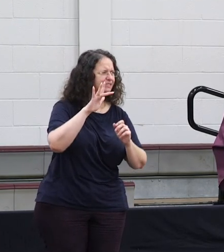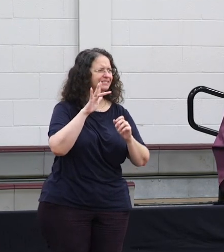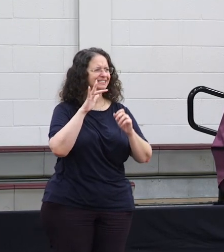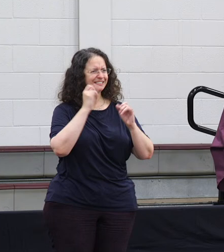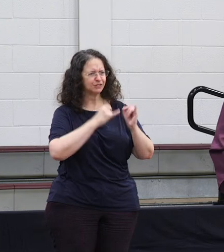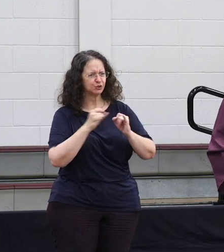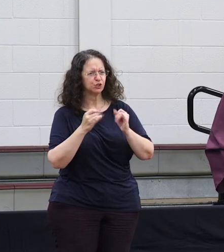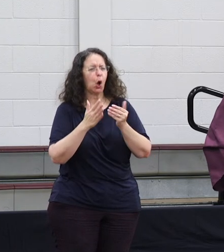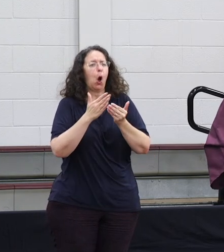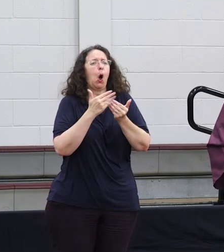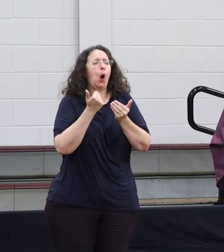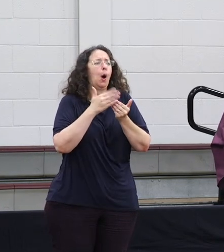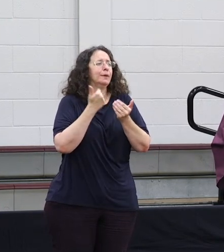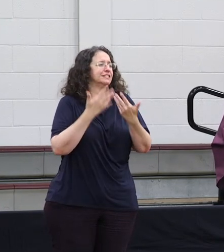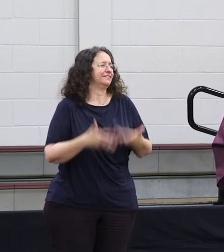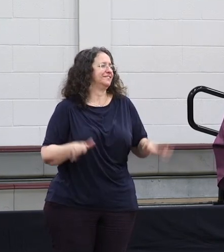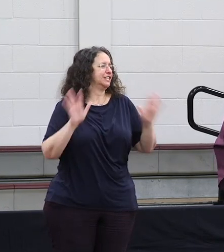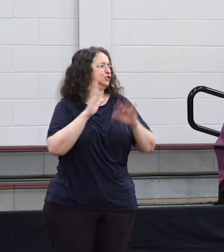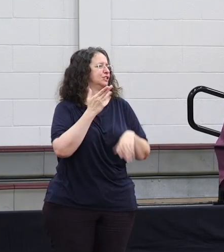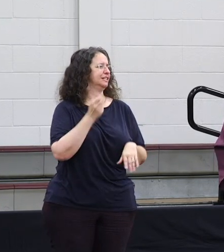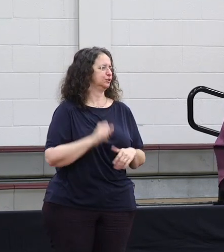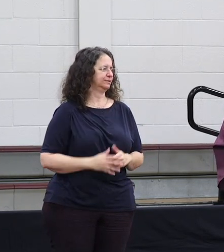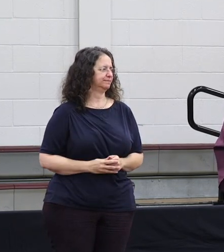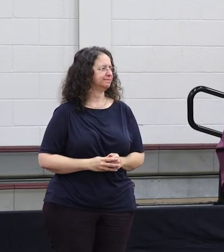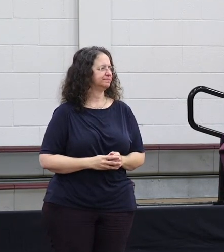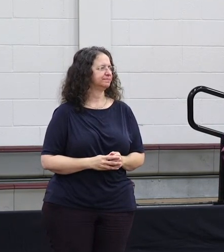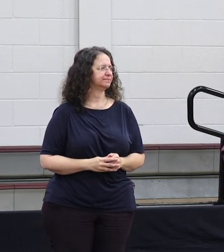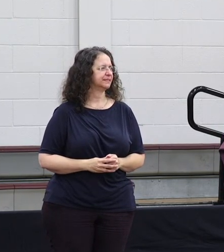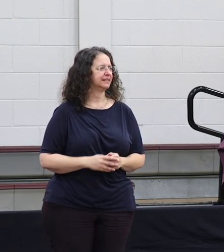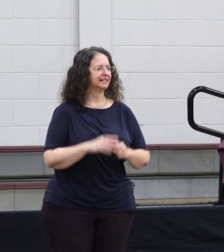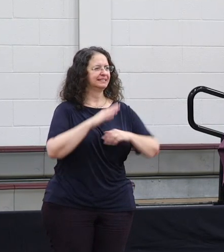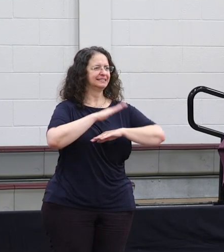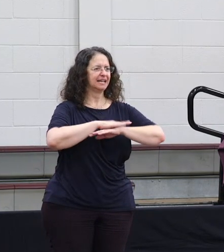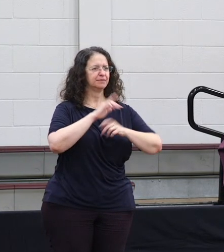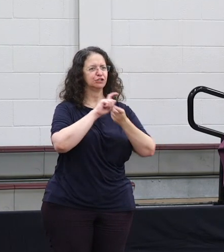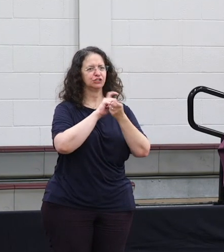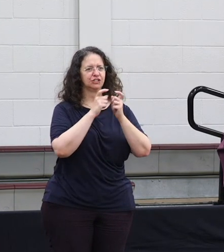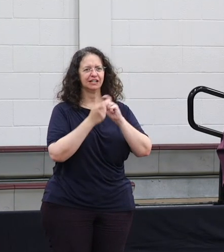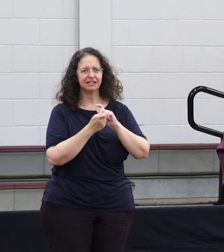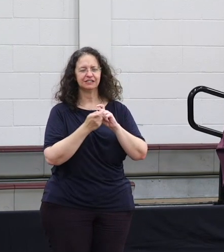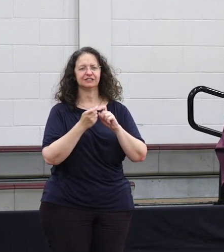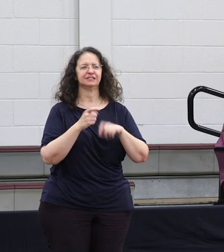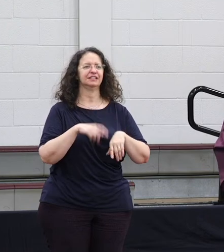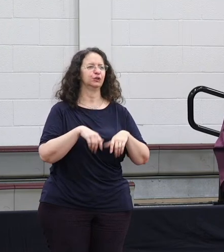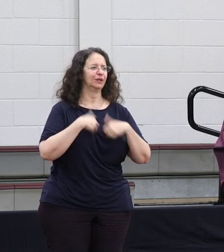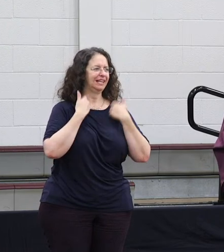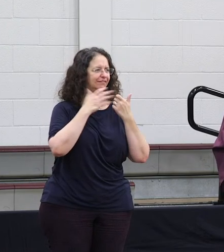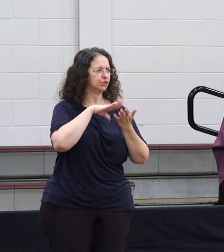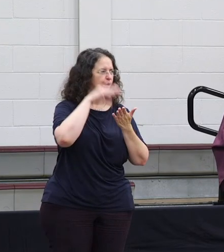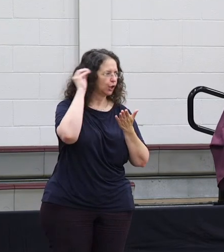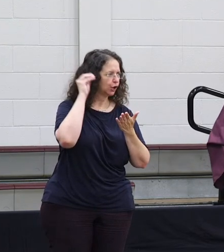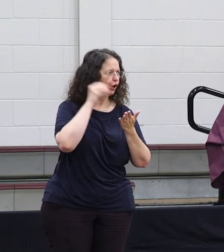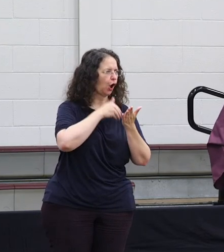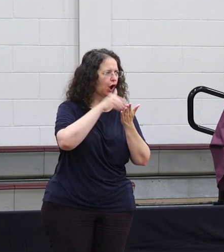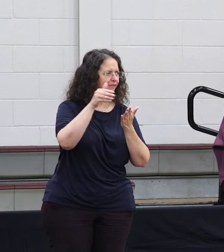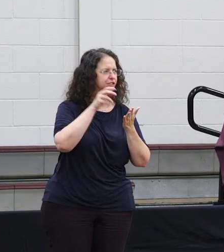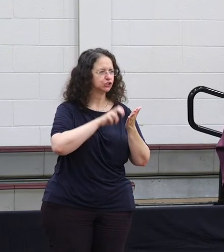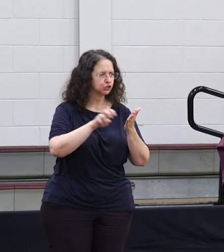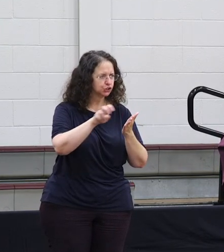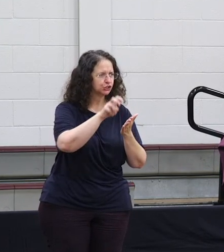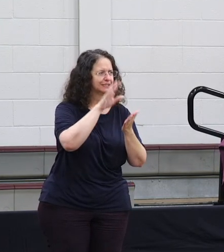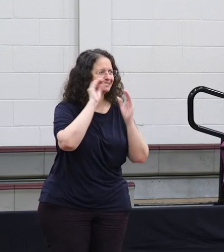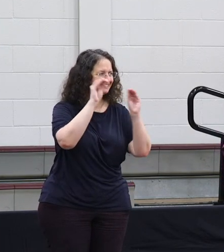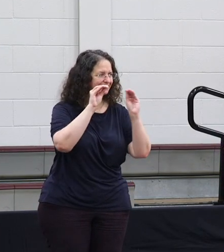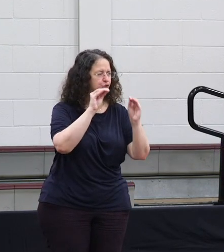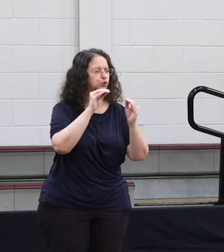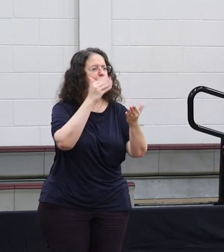with high school. Tables turn, bridges burn, you live and learn. But oftentimes, it's the journey that teaches you about